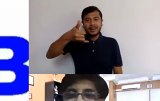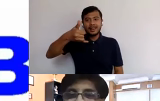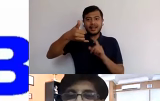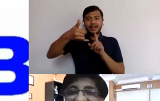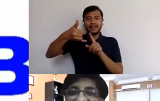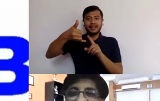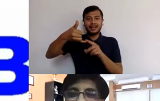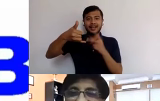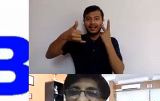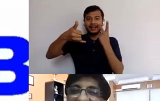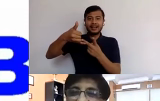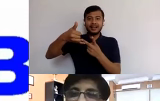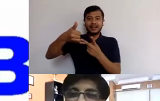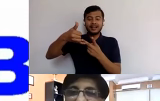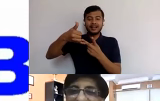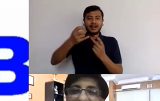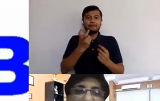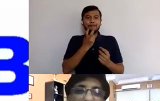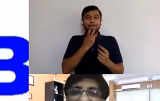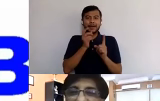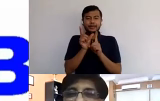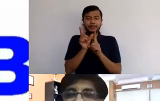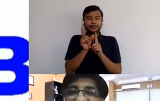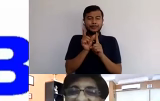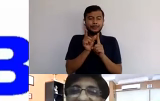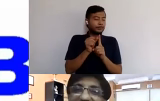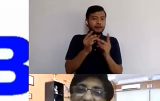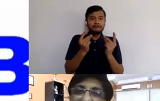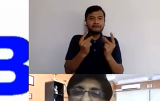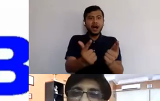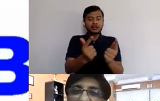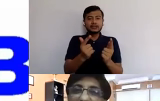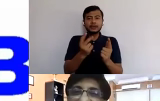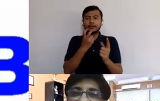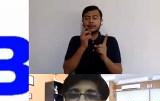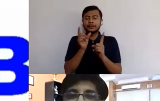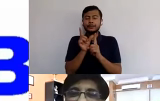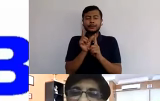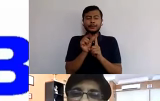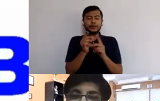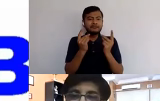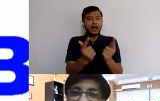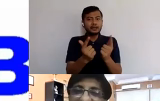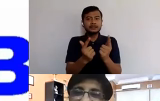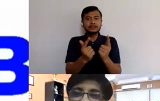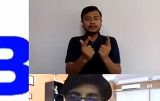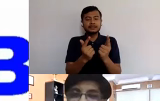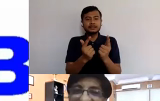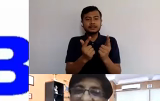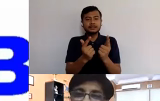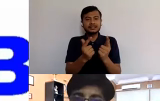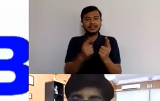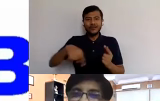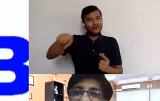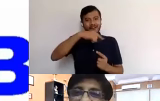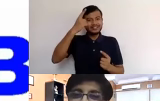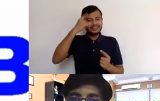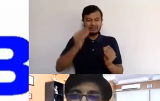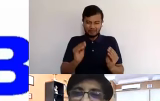increasing the battery life of a cell phone. But in India, we also need to think about the energy efficiency of the base stations,